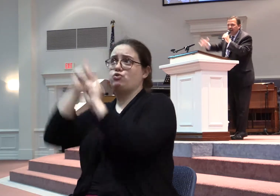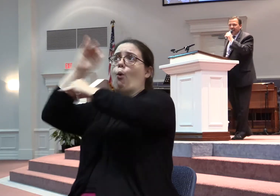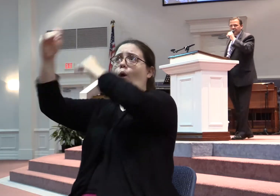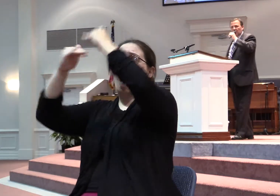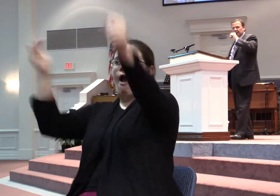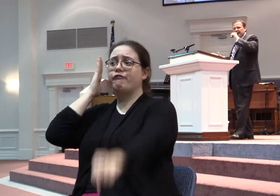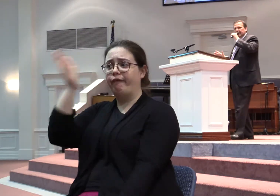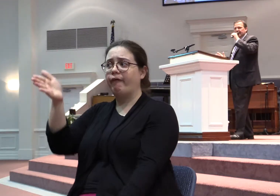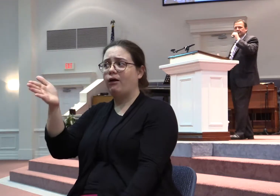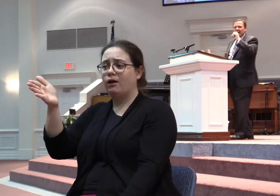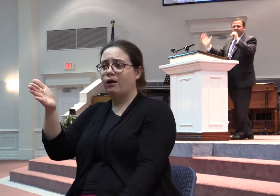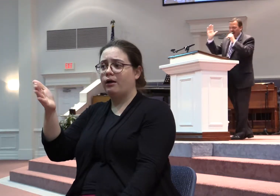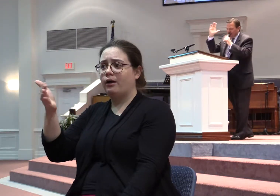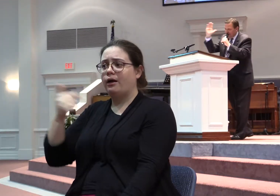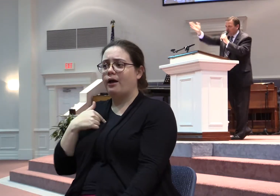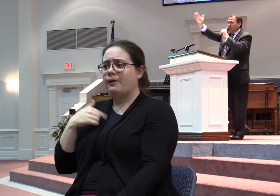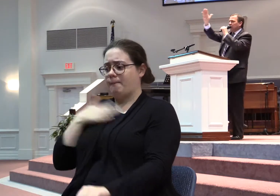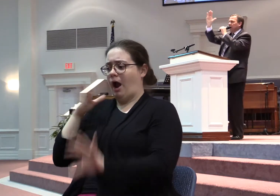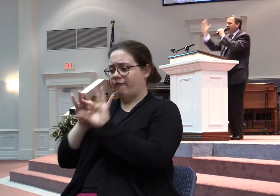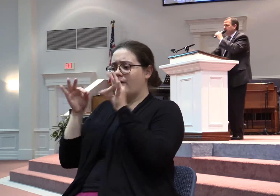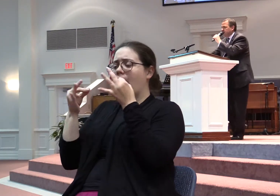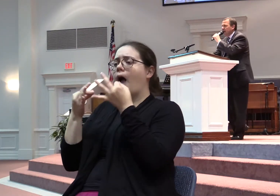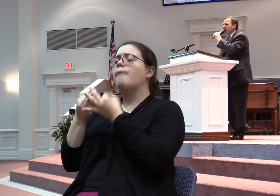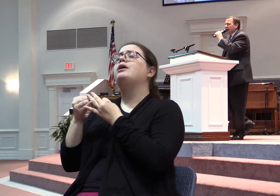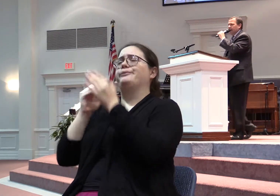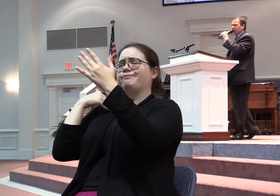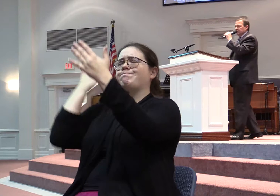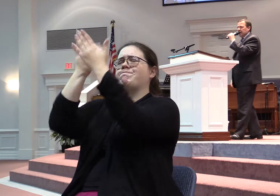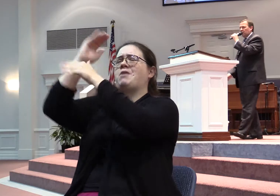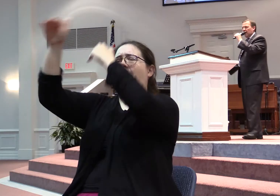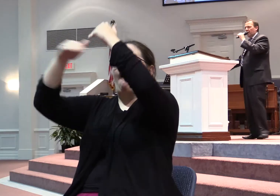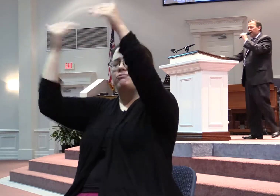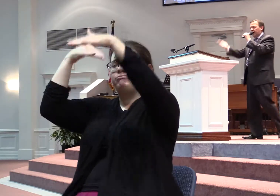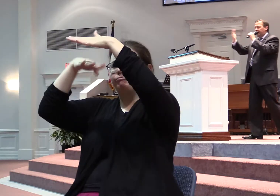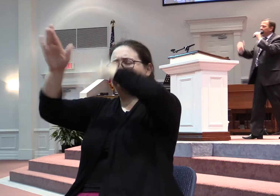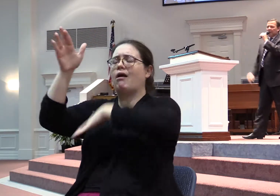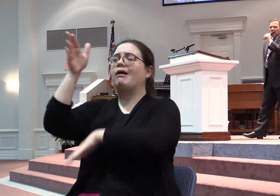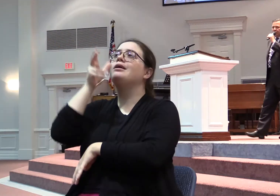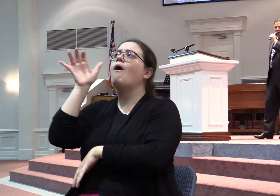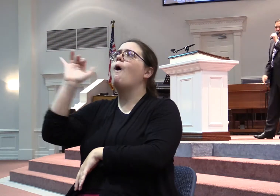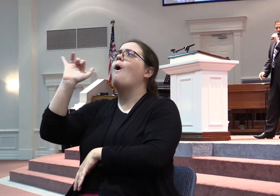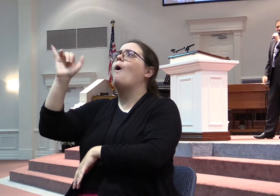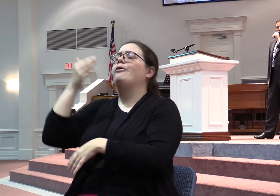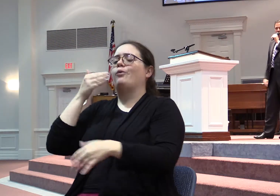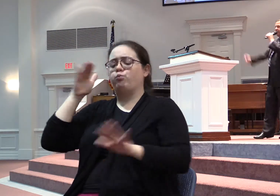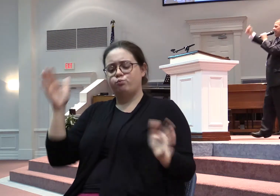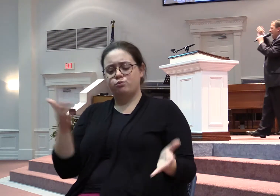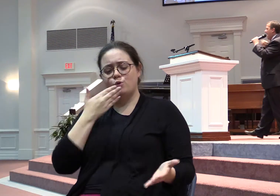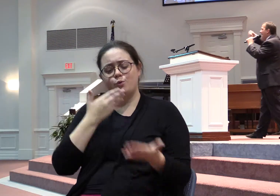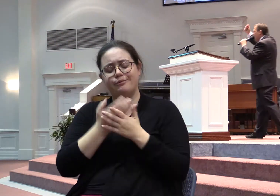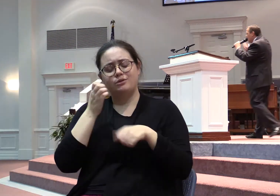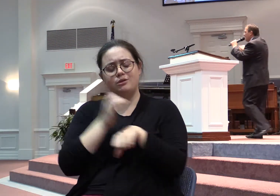heaven. And as long as I can get my family through the pearly gates and hear and say, "Well done, thou good and faithful